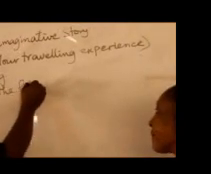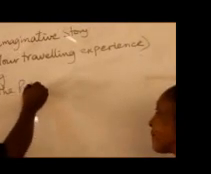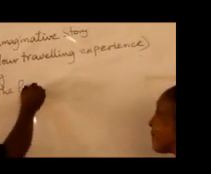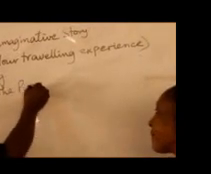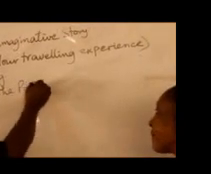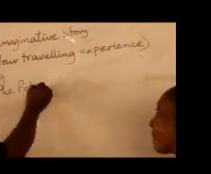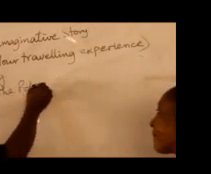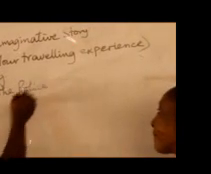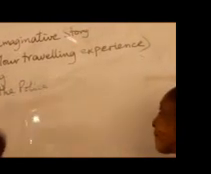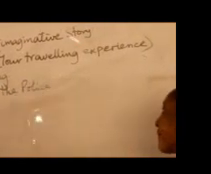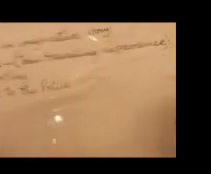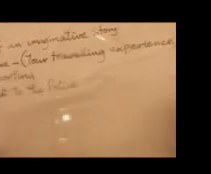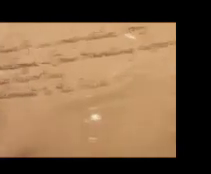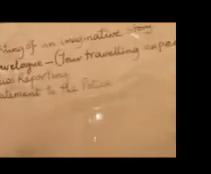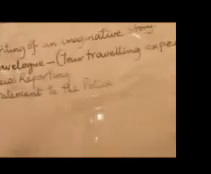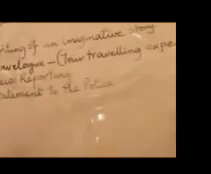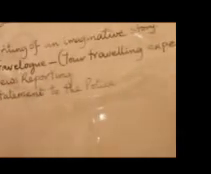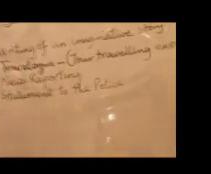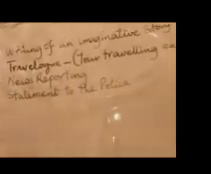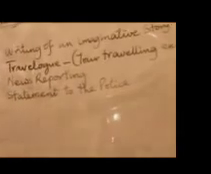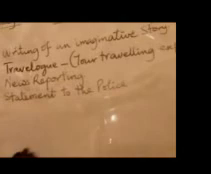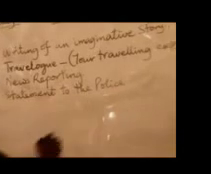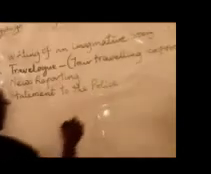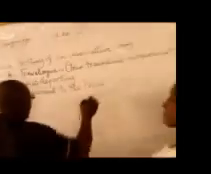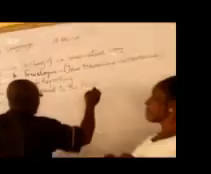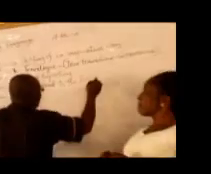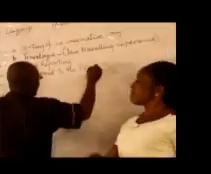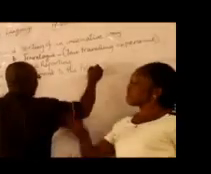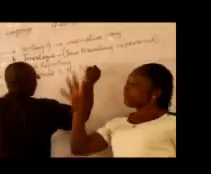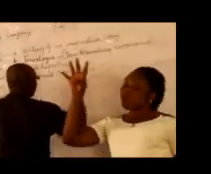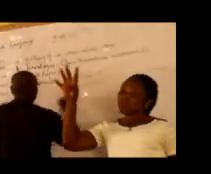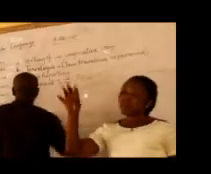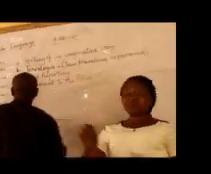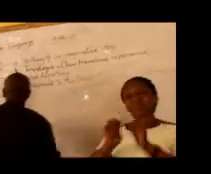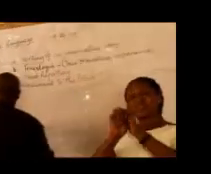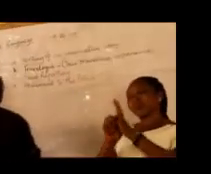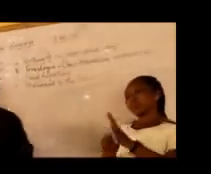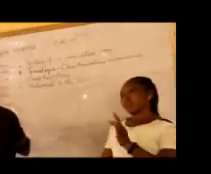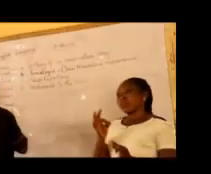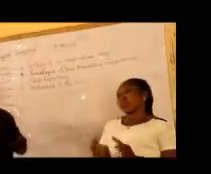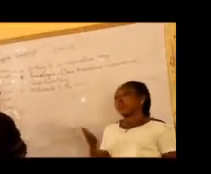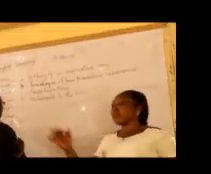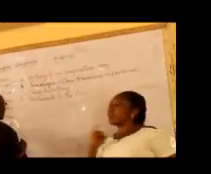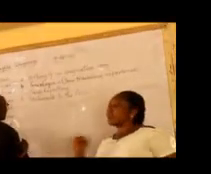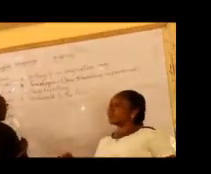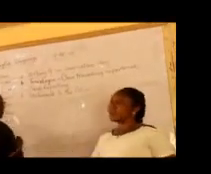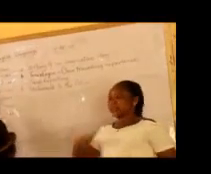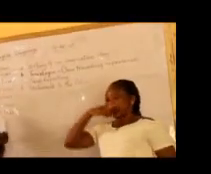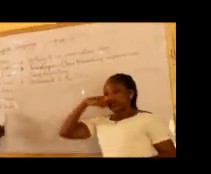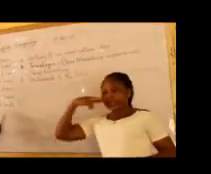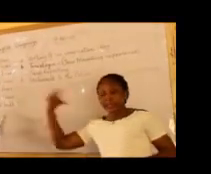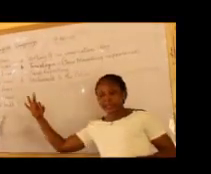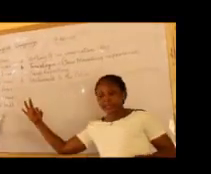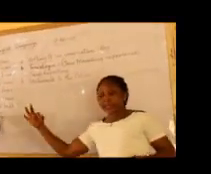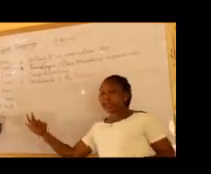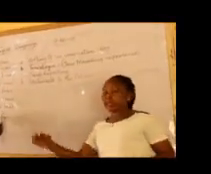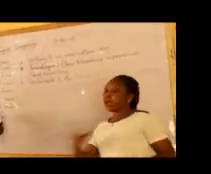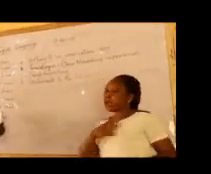police, assuming there's burglary or fighting or whatnot, and you go to the police station and